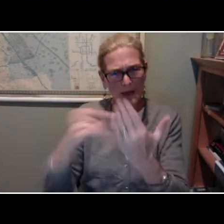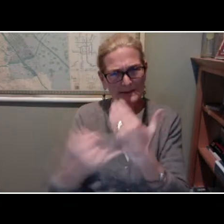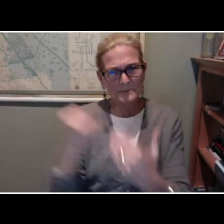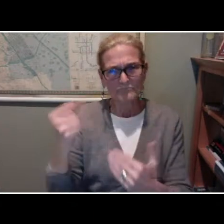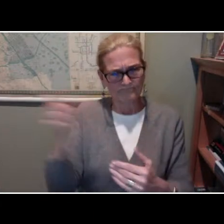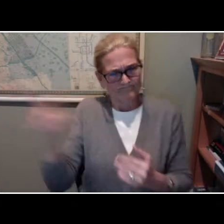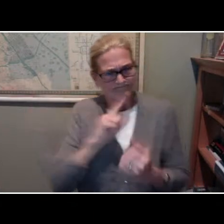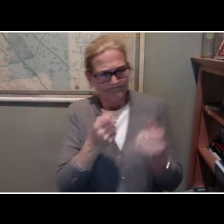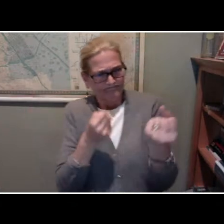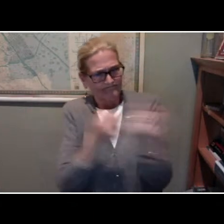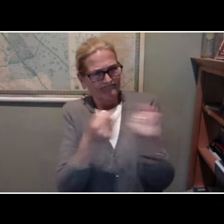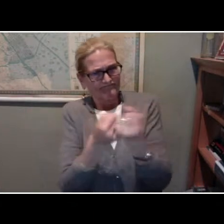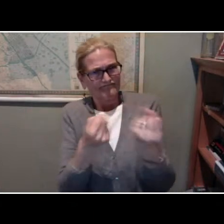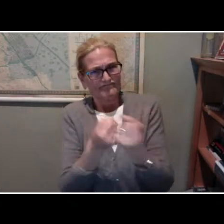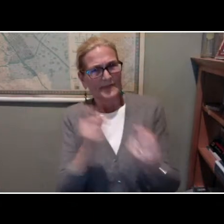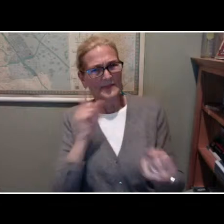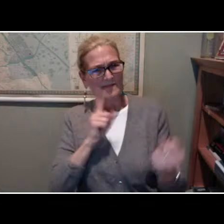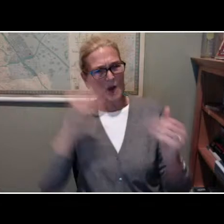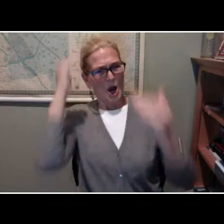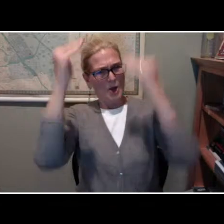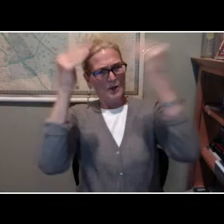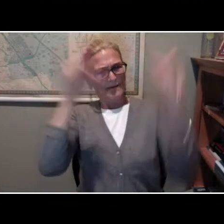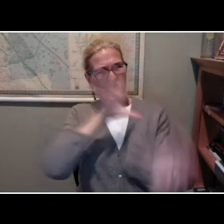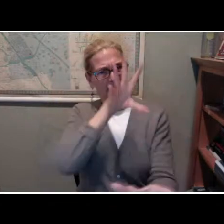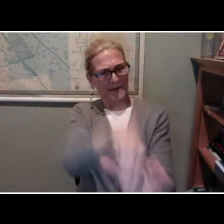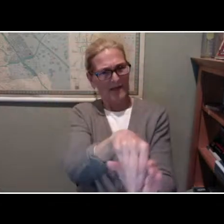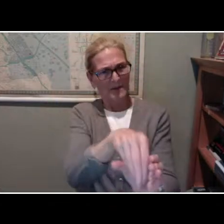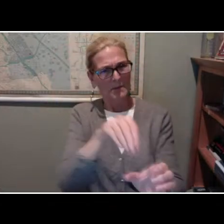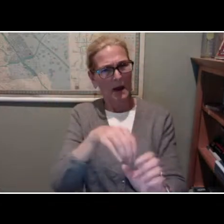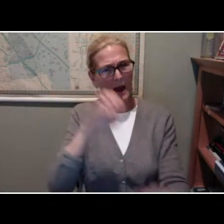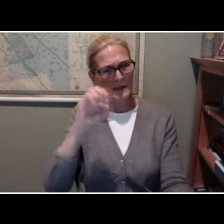specifically in the policies of FL3.